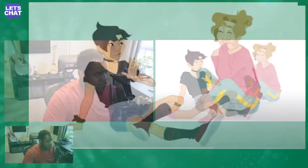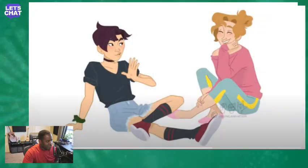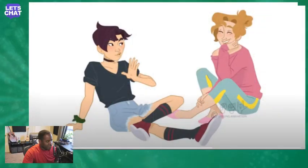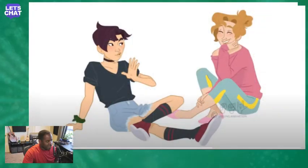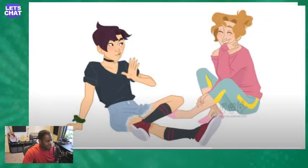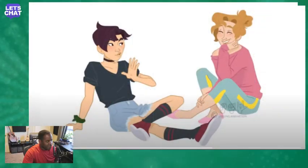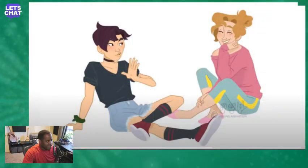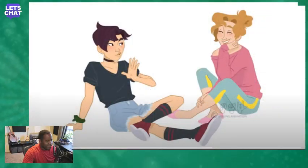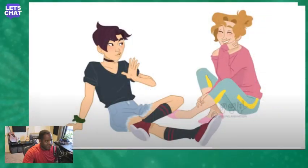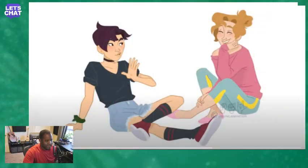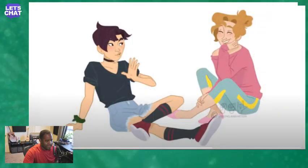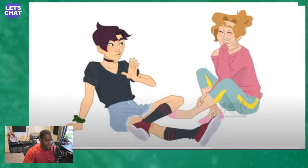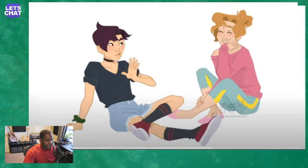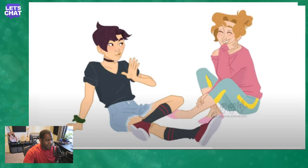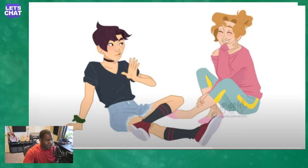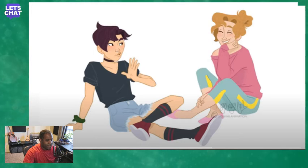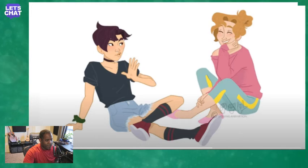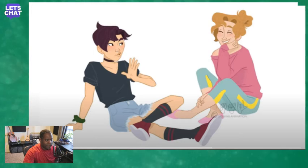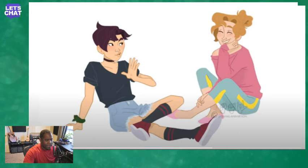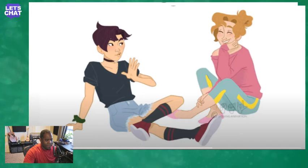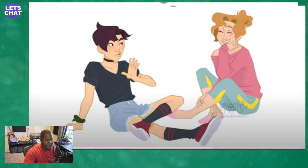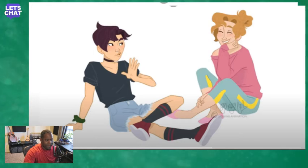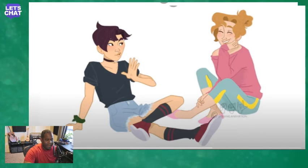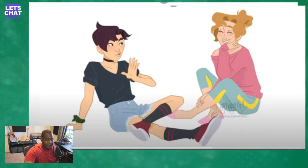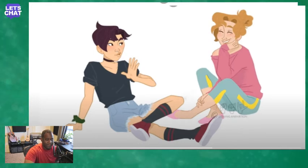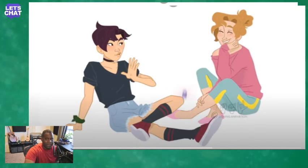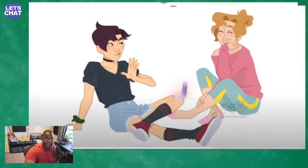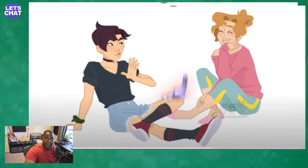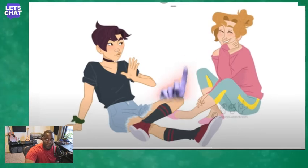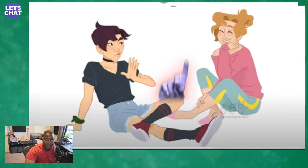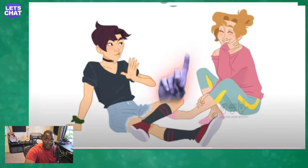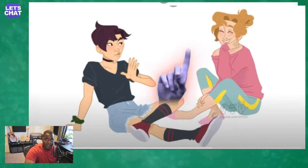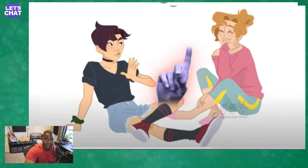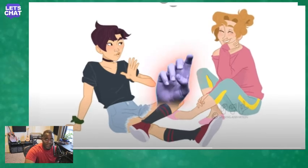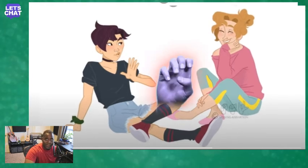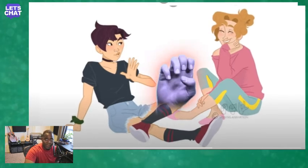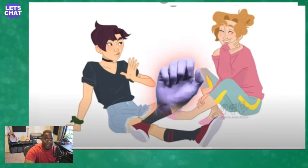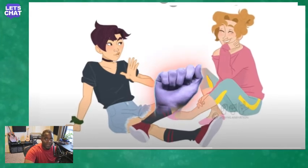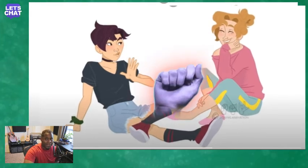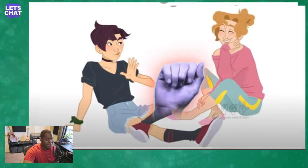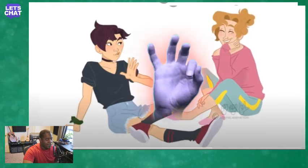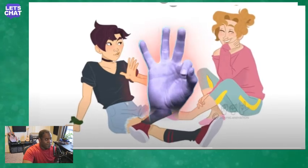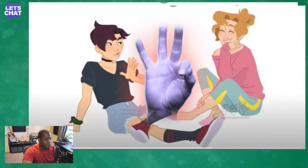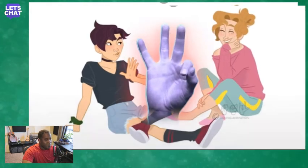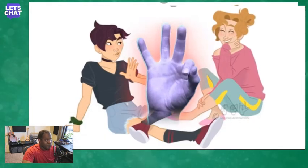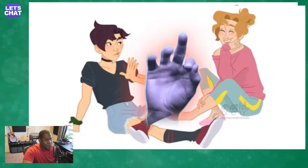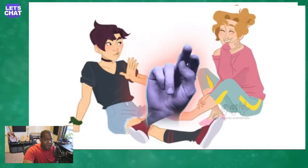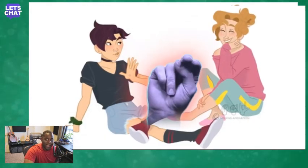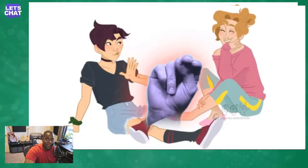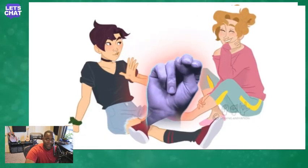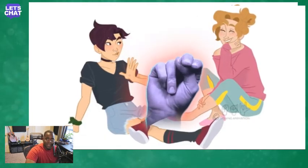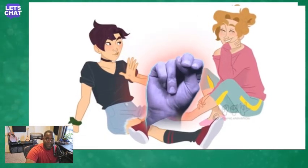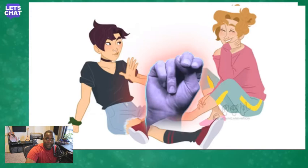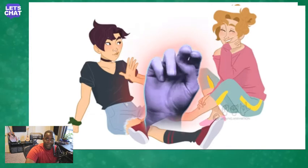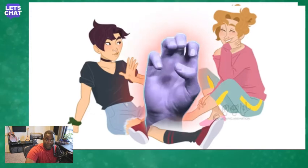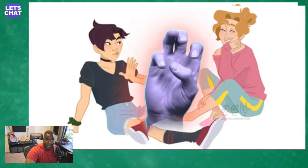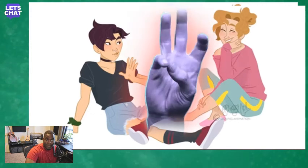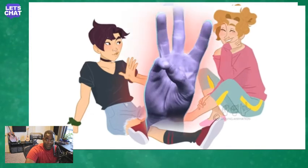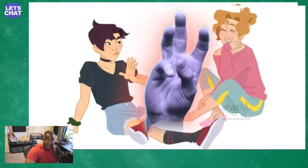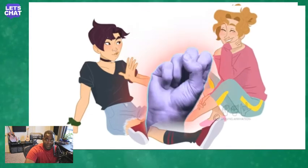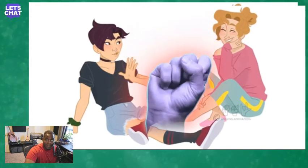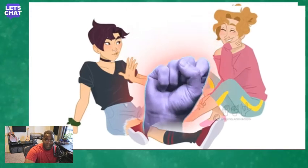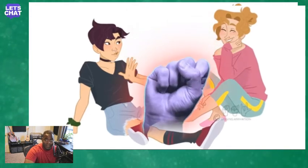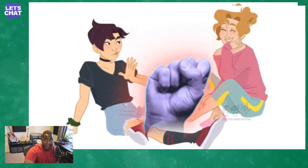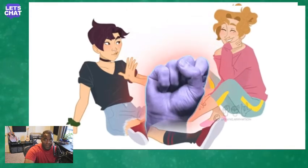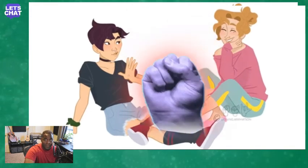channel that is basically deaf news. It's a deaf news website. So if you are actually interested in learning